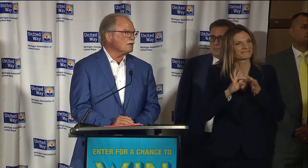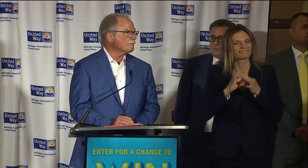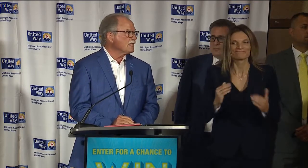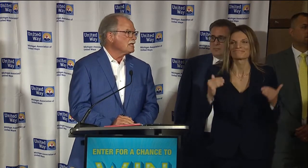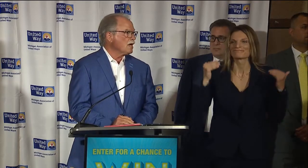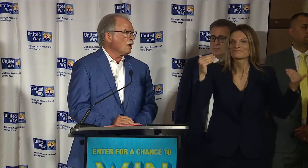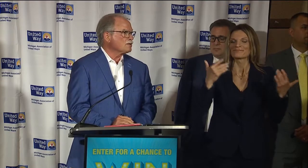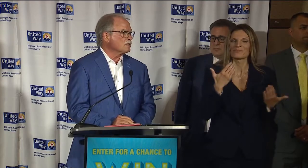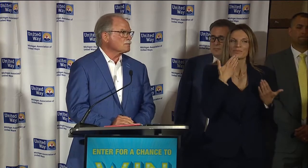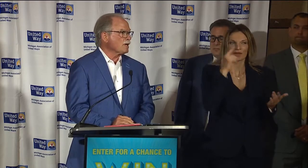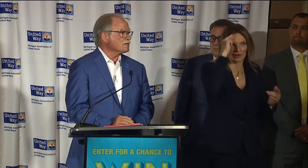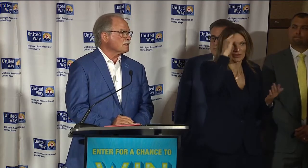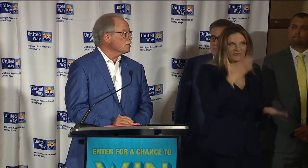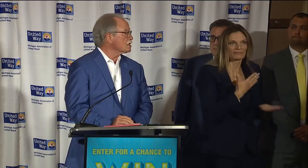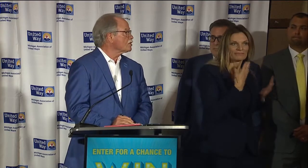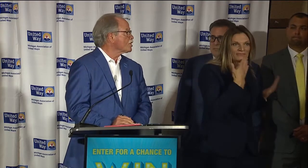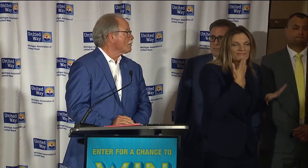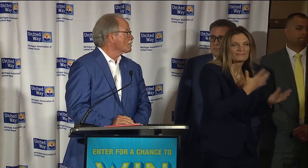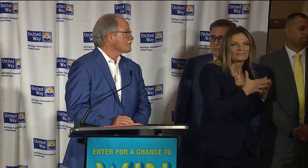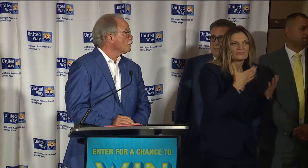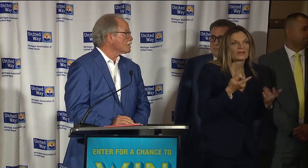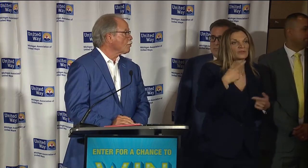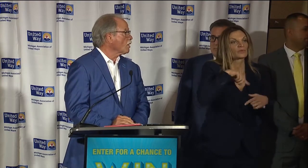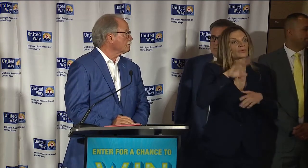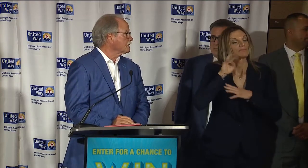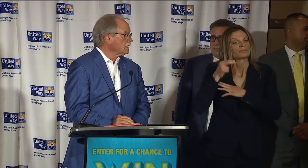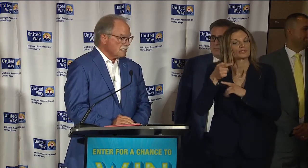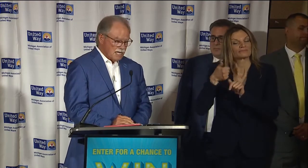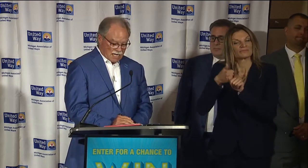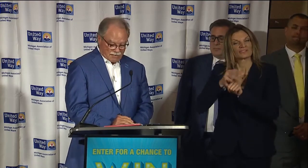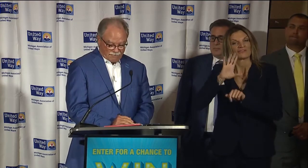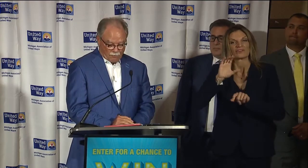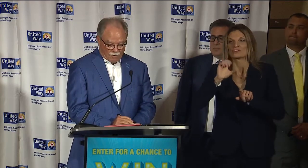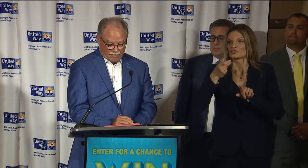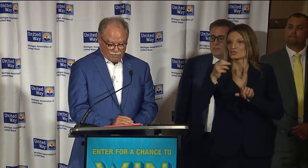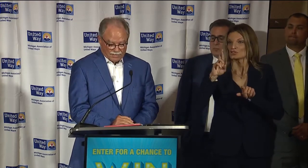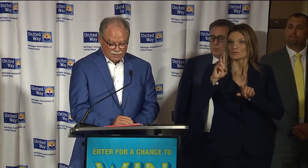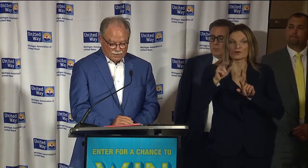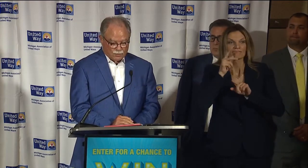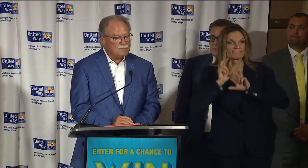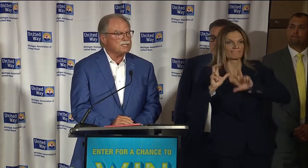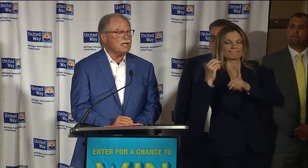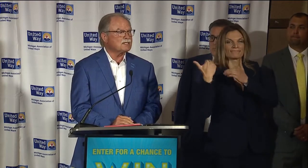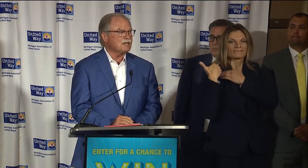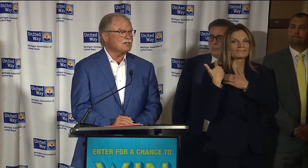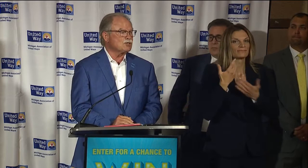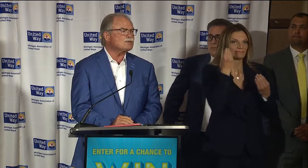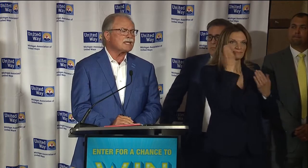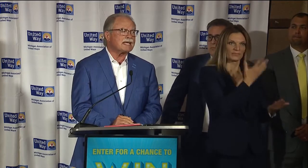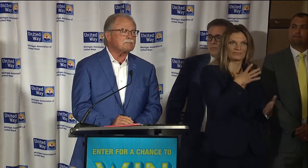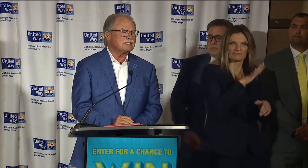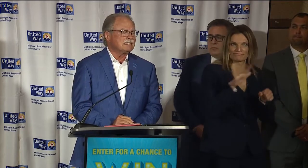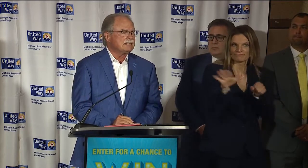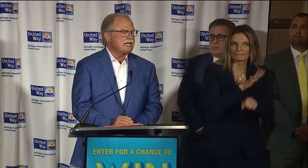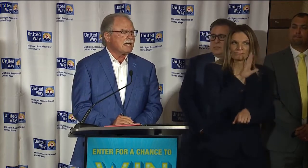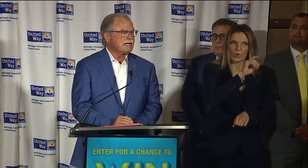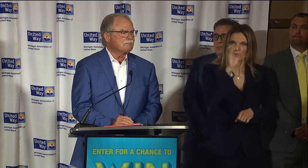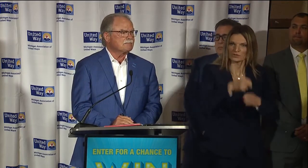So, Governor, I want to express the Michigan Chamber's full support for this sweepstakes. And as you